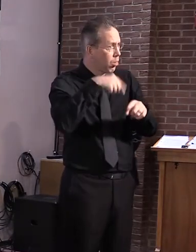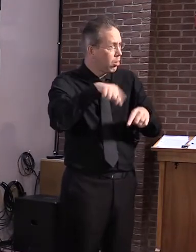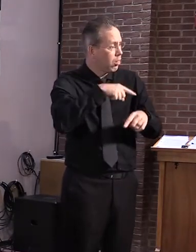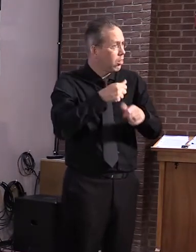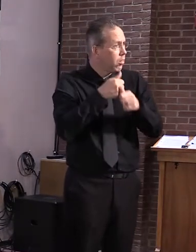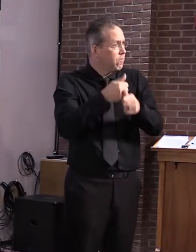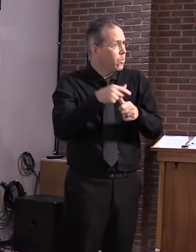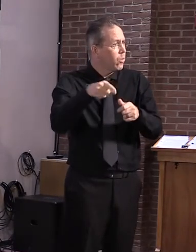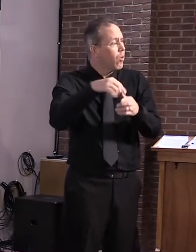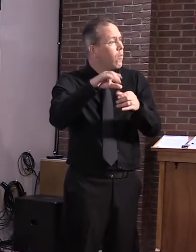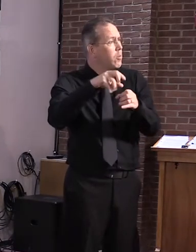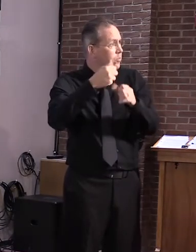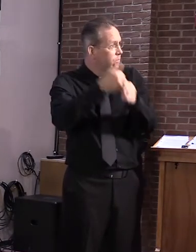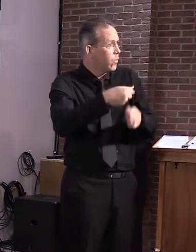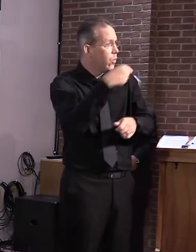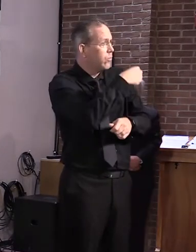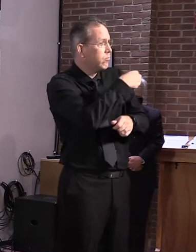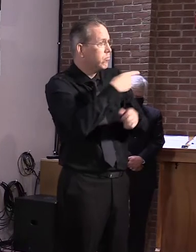Okay.